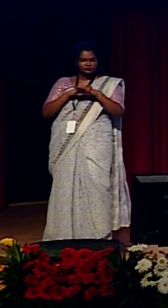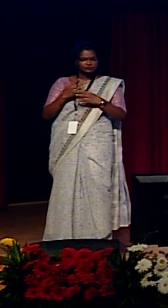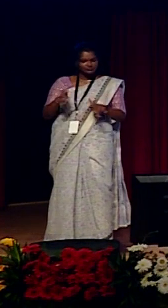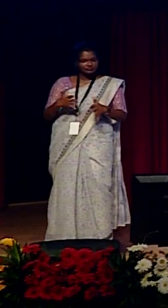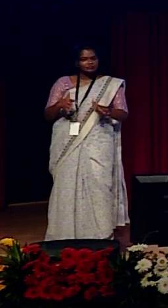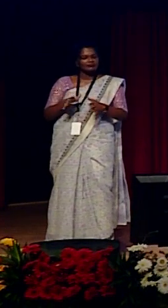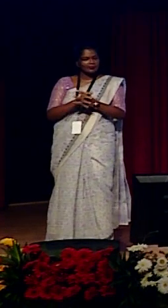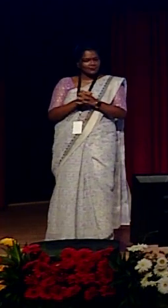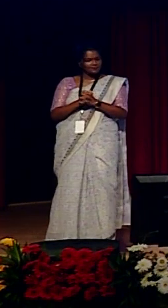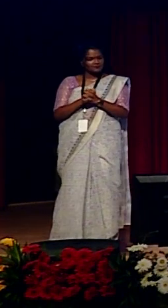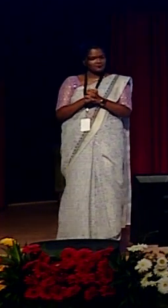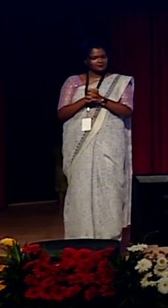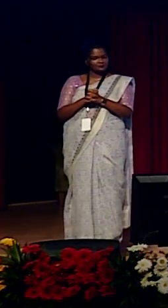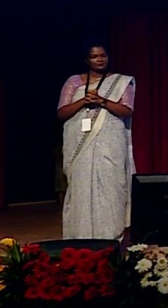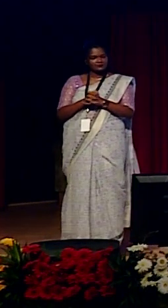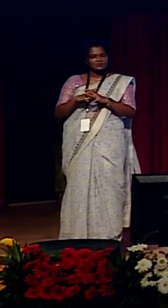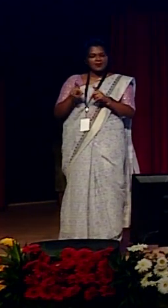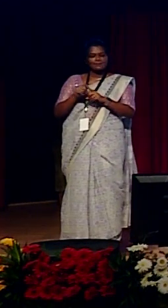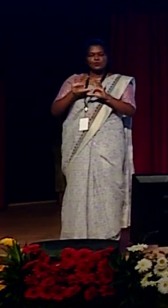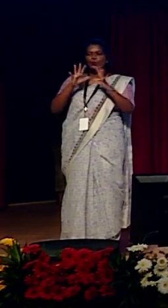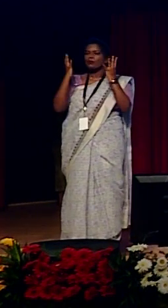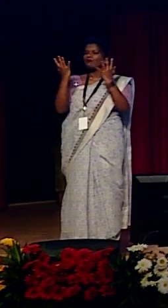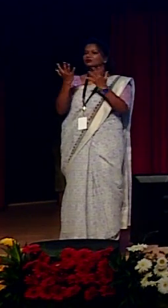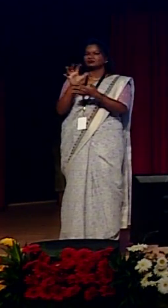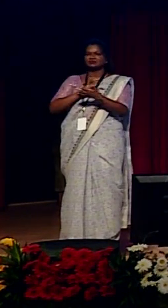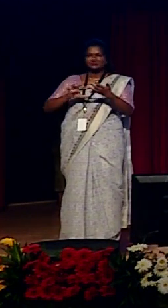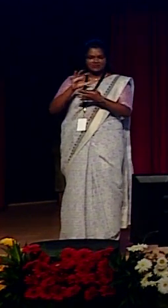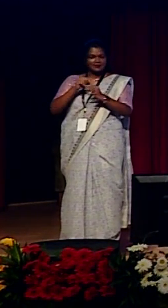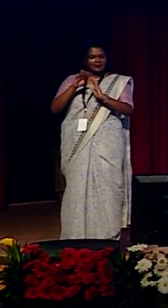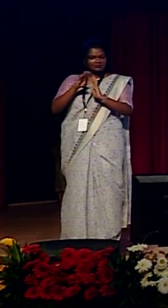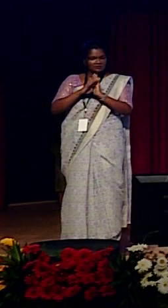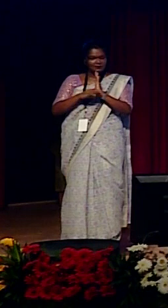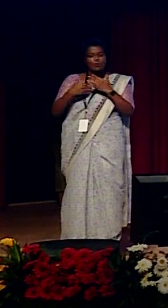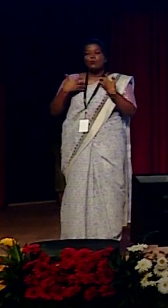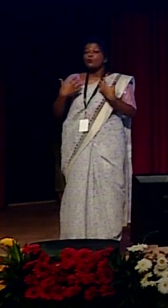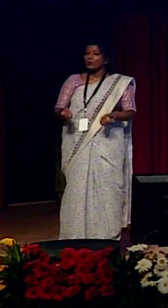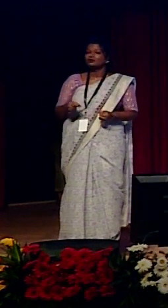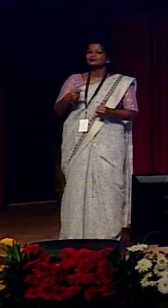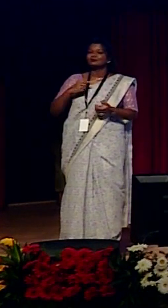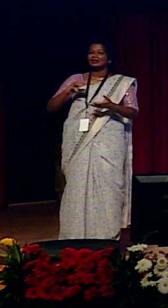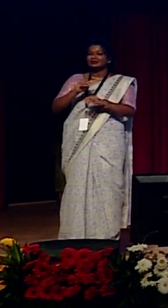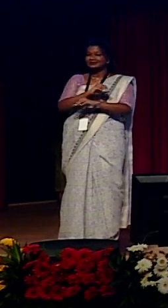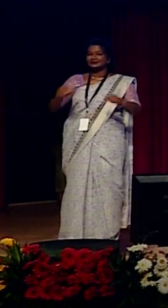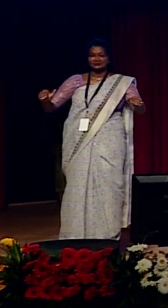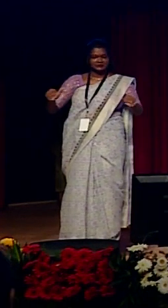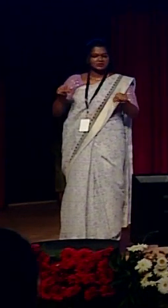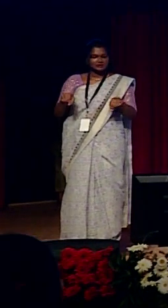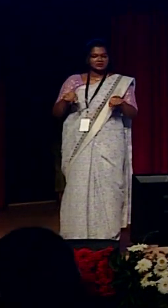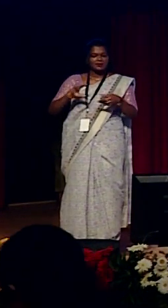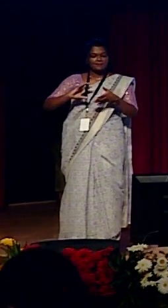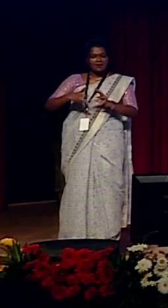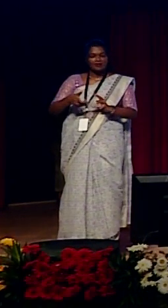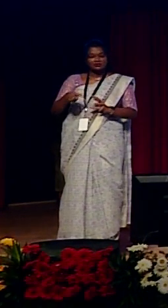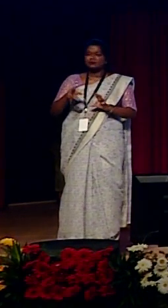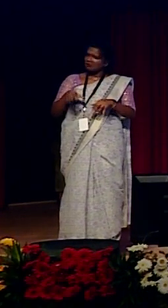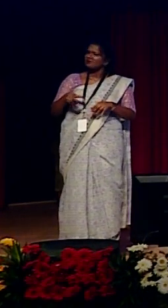with the universal design principle, we want to make these kits such that